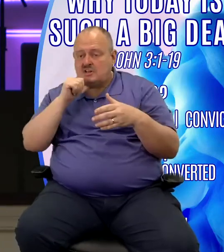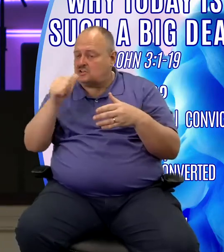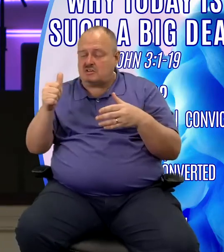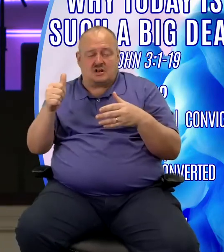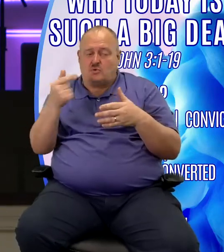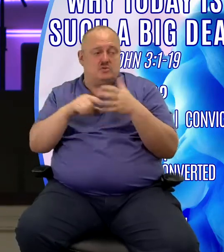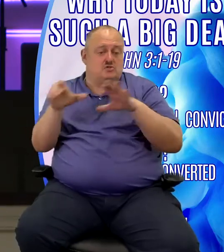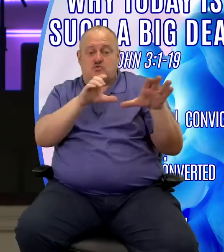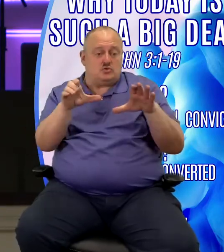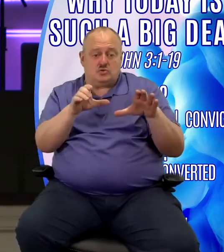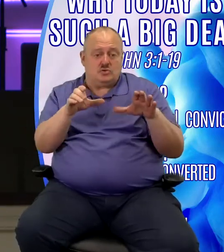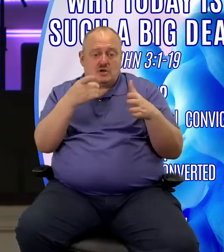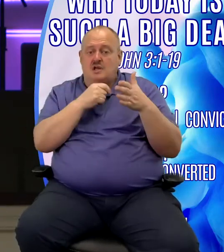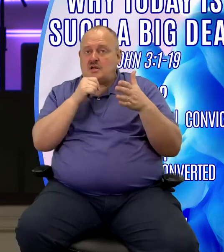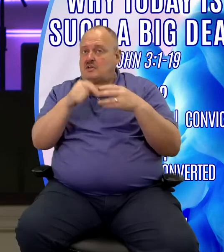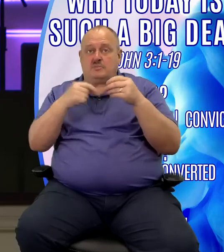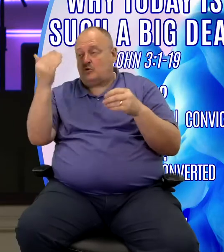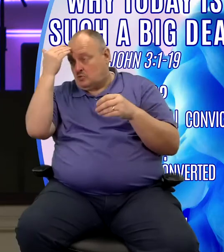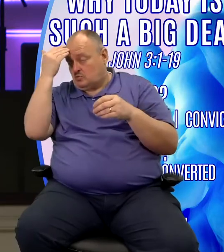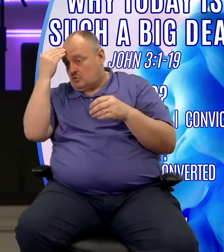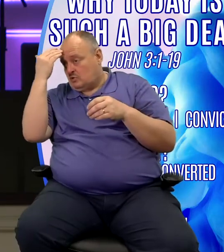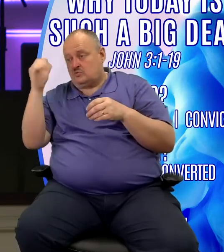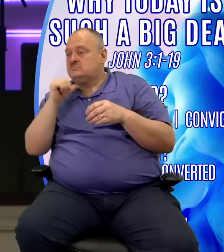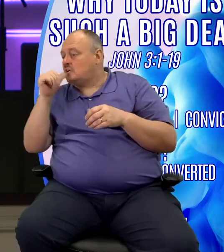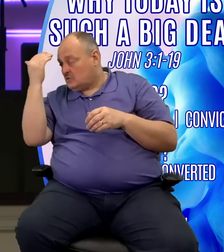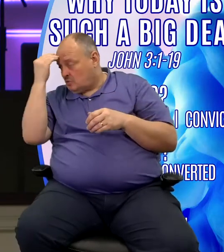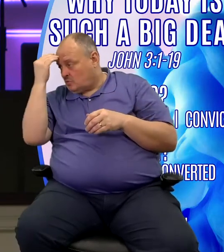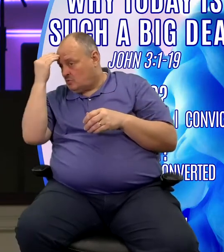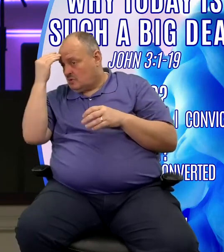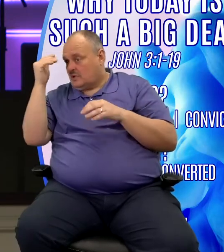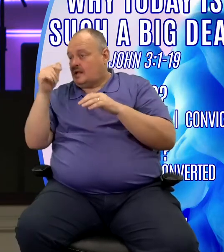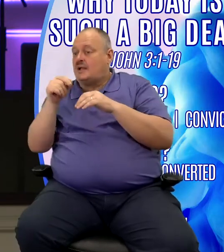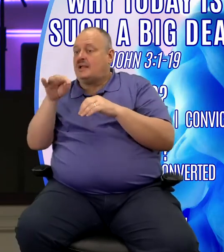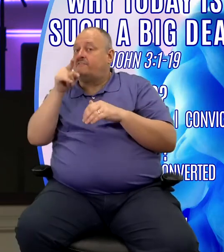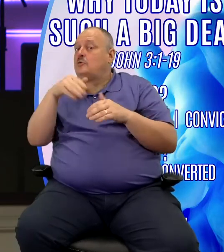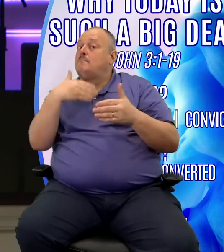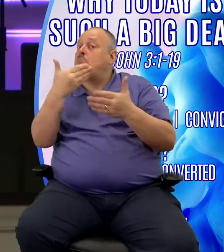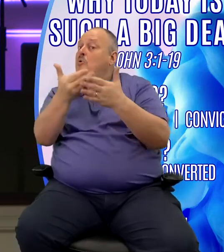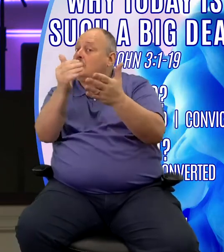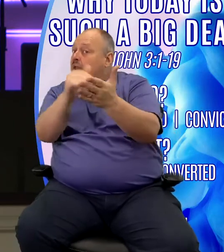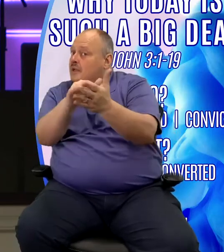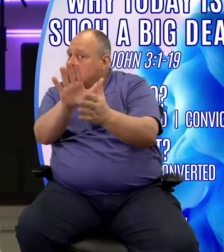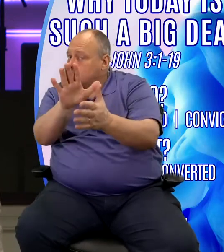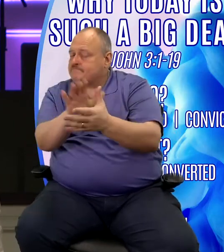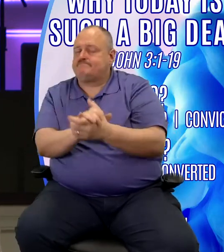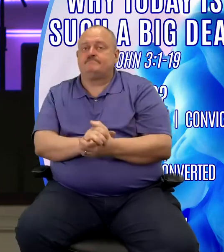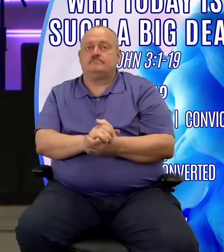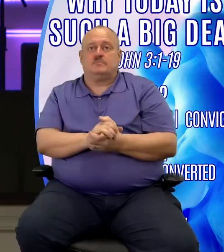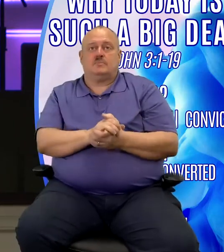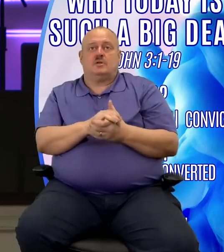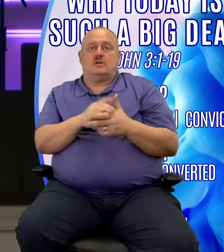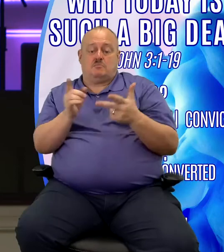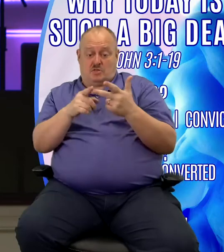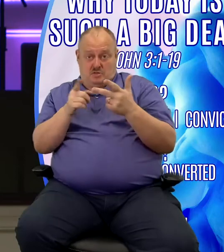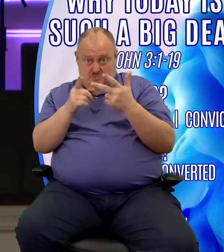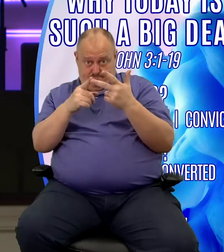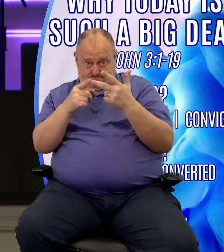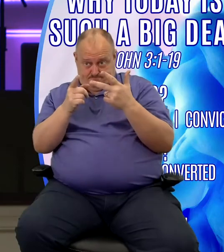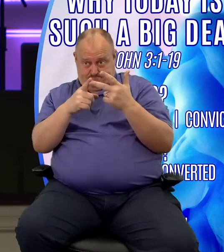don't do. It's not about who you know or don't know. It's have you been born again? But it's this third aspect